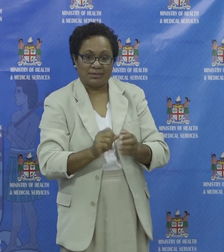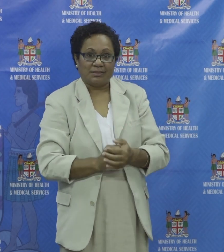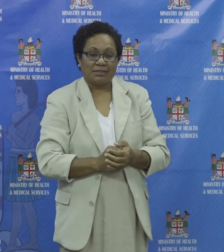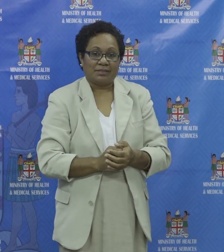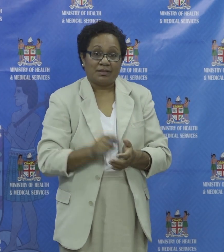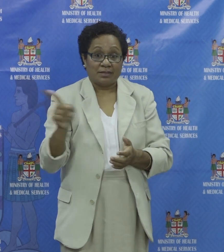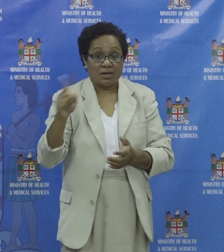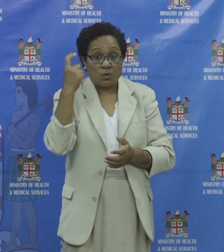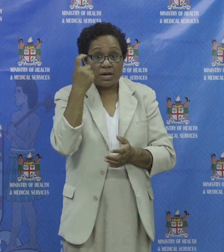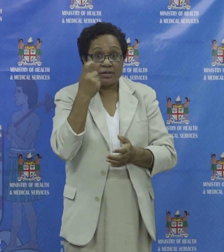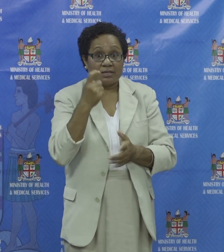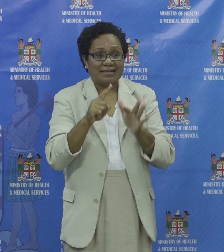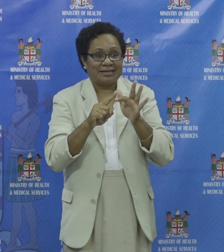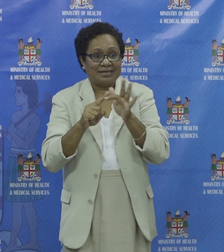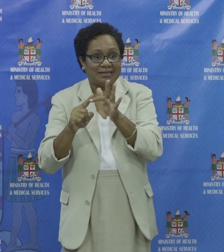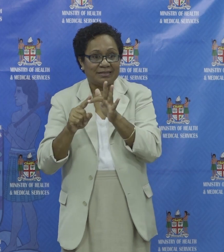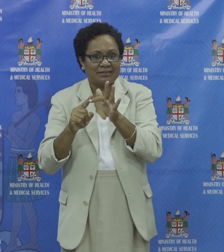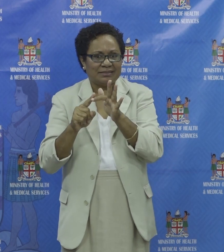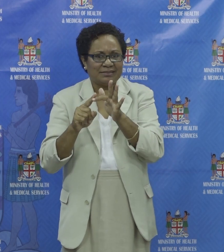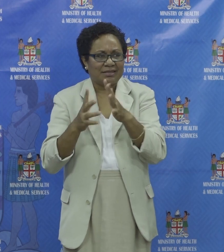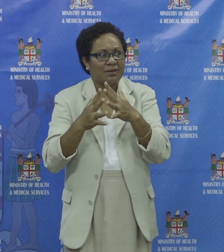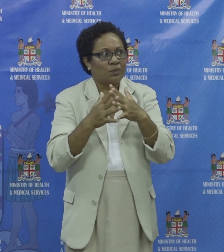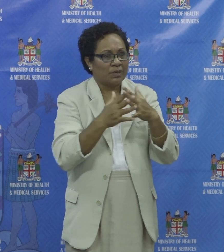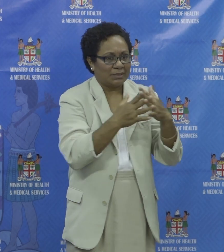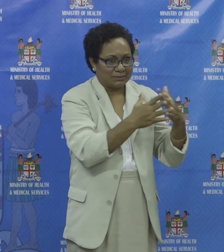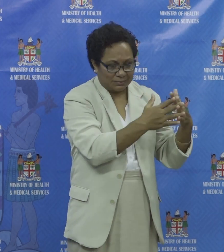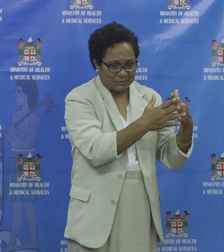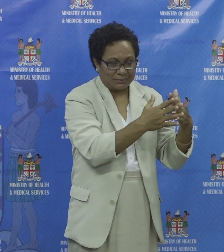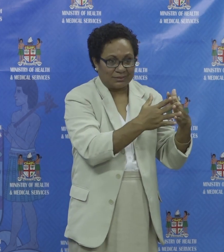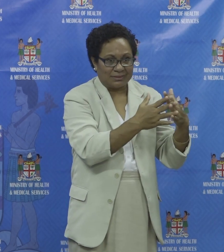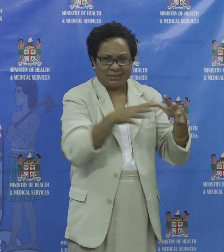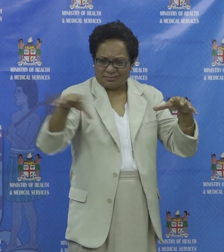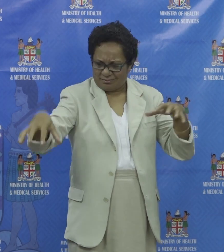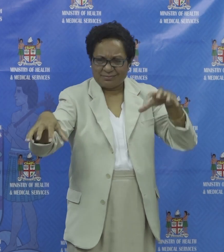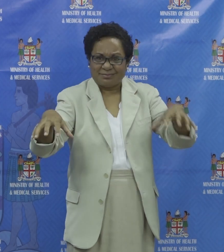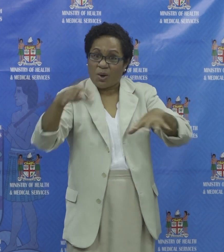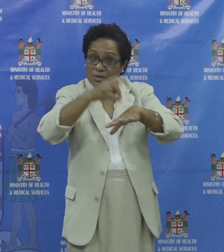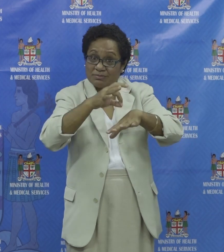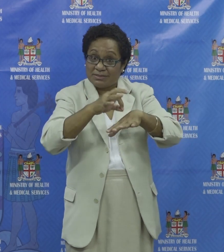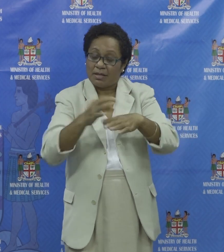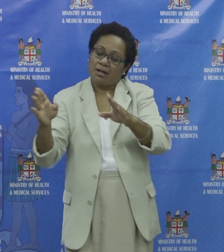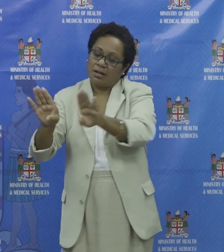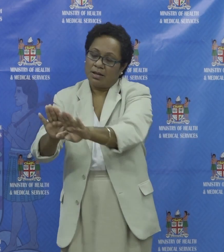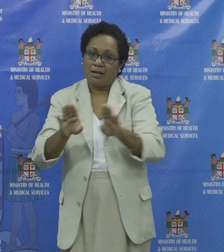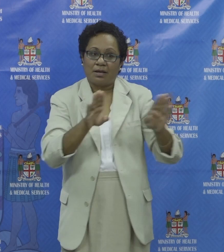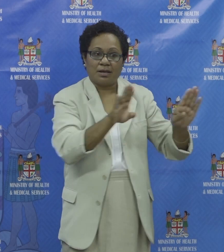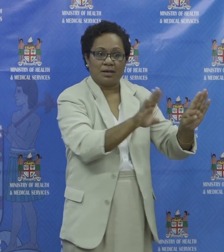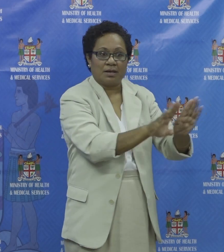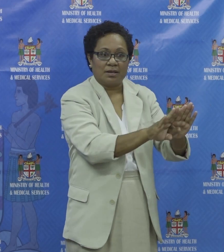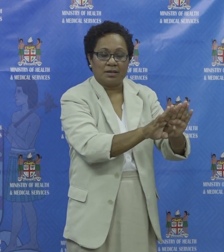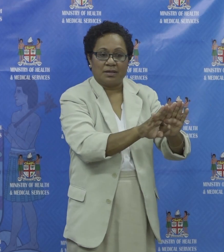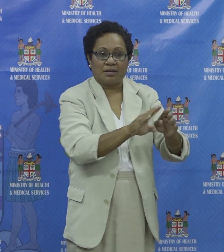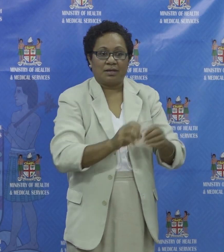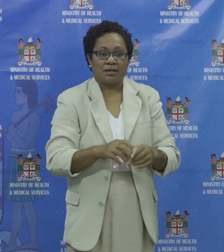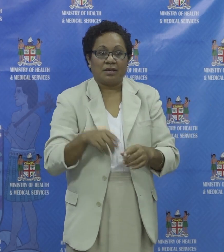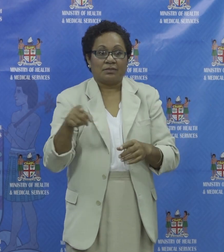in the east and the west wings, and all these wards have been put on lockdown. These are the acute medical ward,